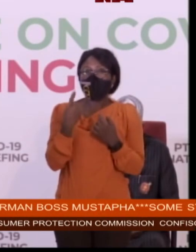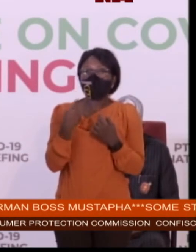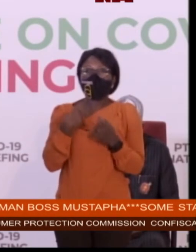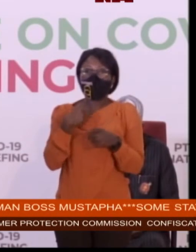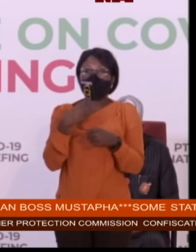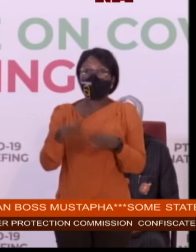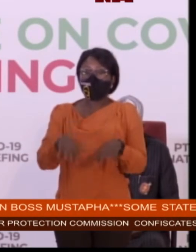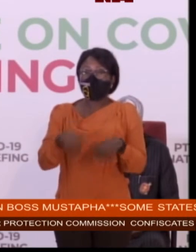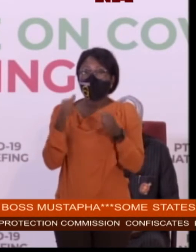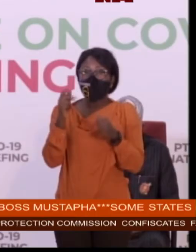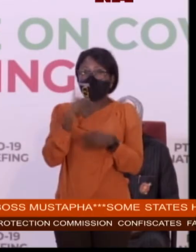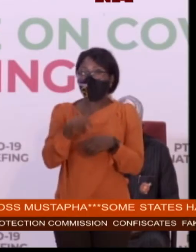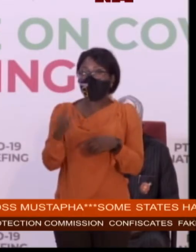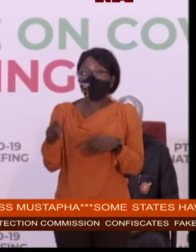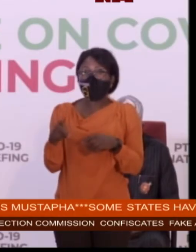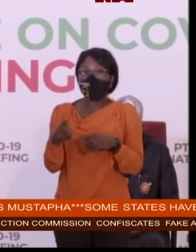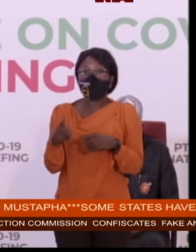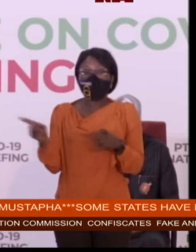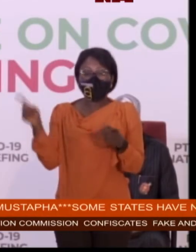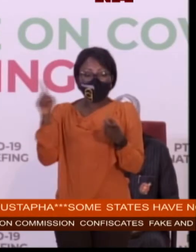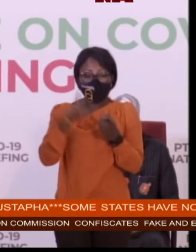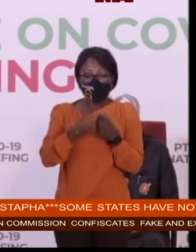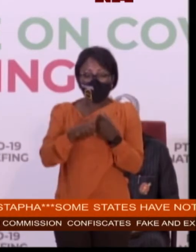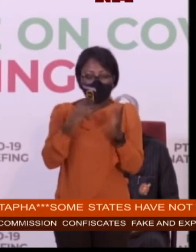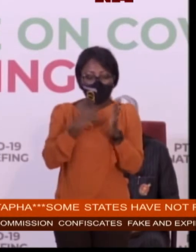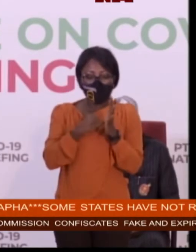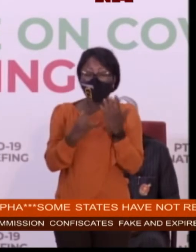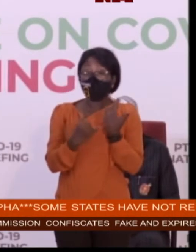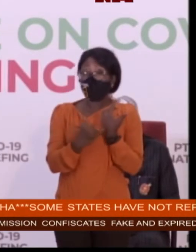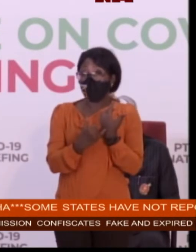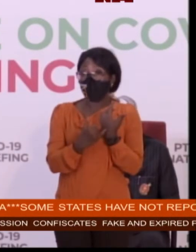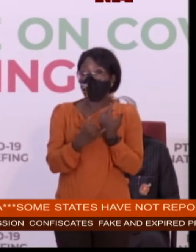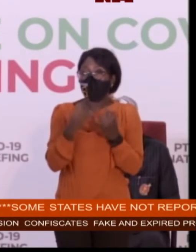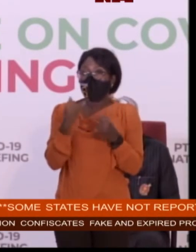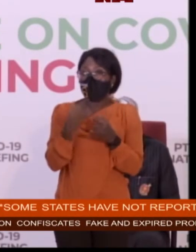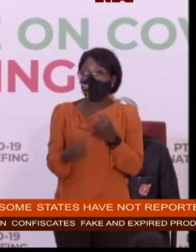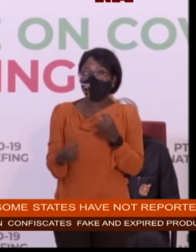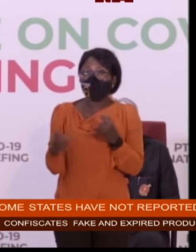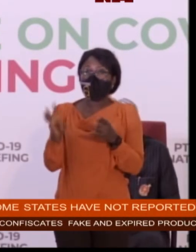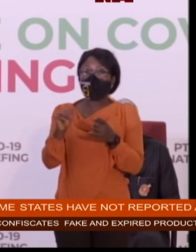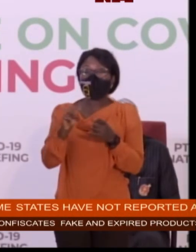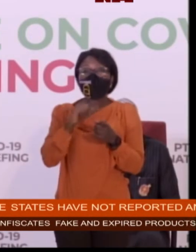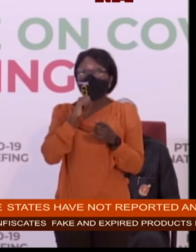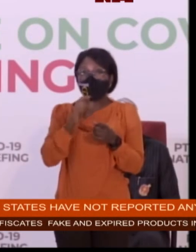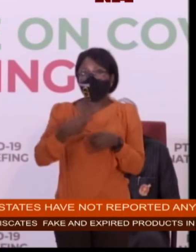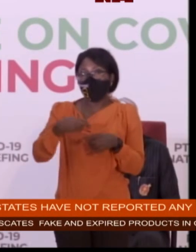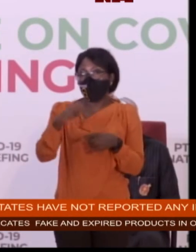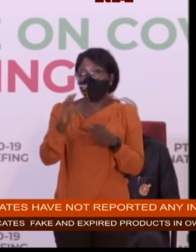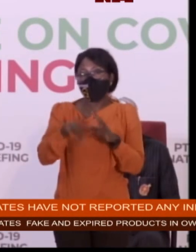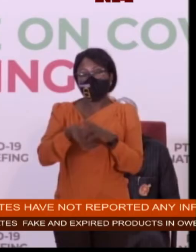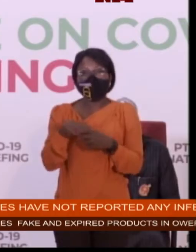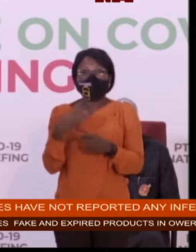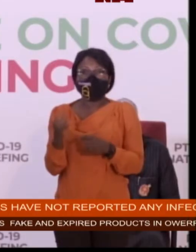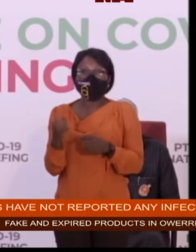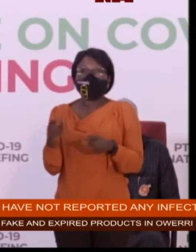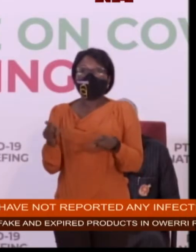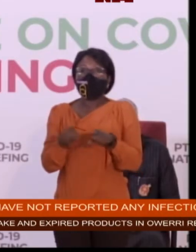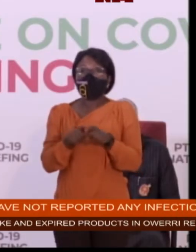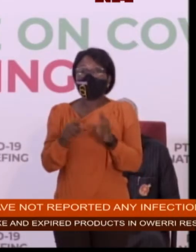ga waɗanda suka ji ko suka taba sani shekara kusan 100 da suka wuce baya an yi irin shigen irin wannan